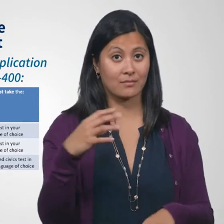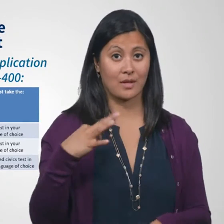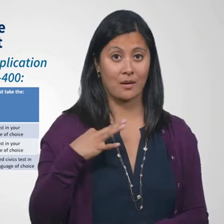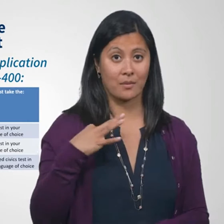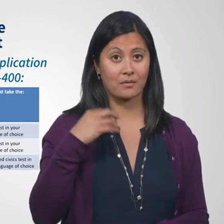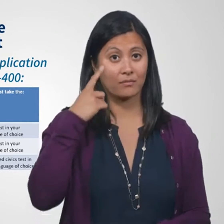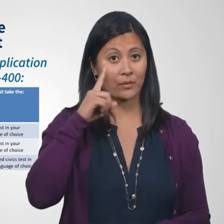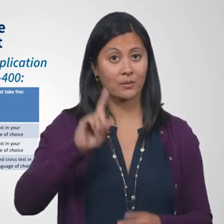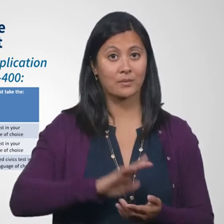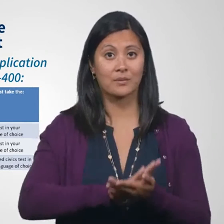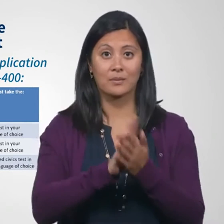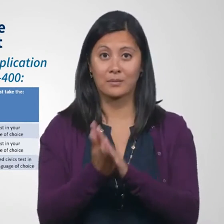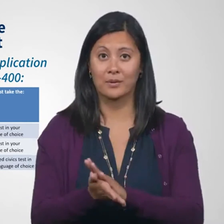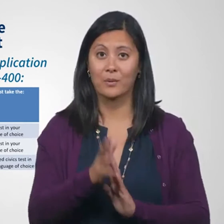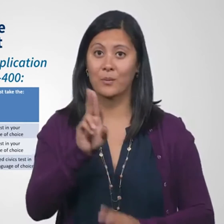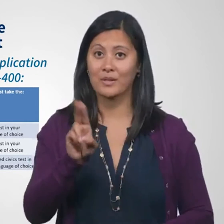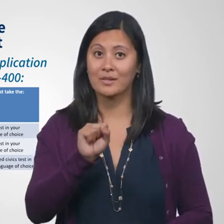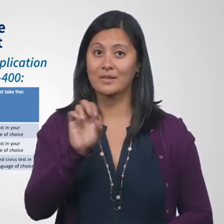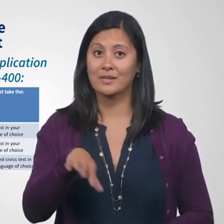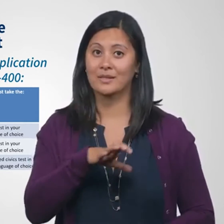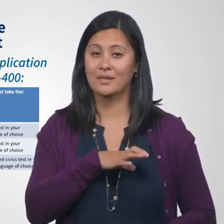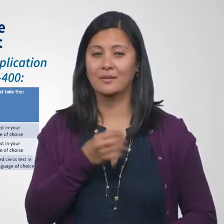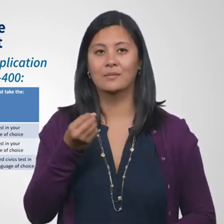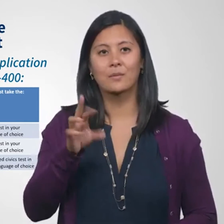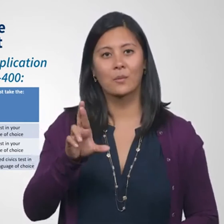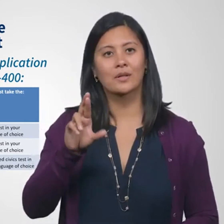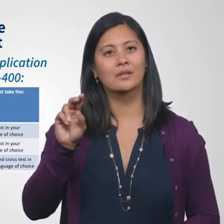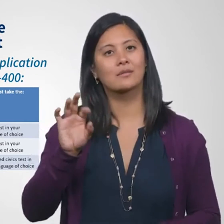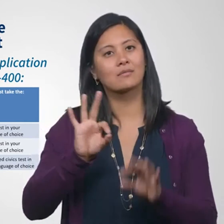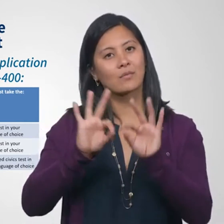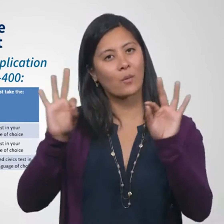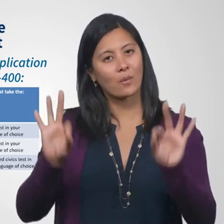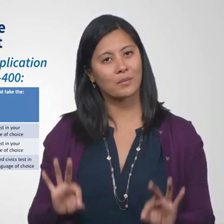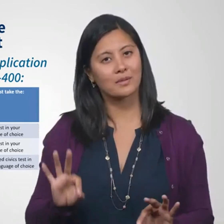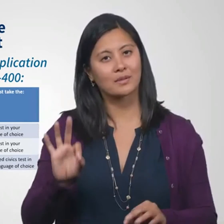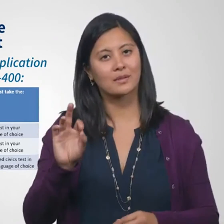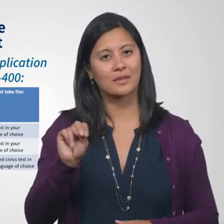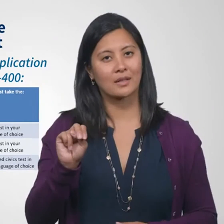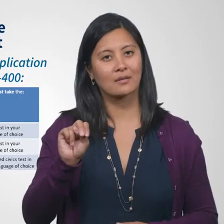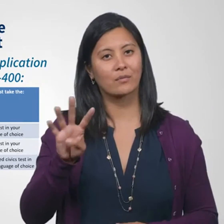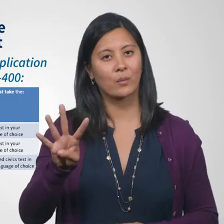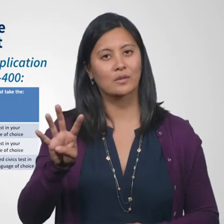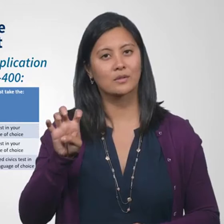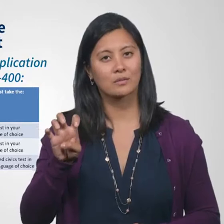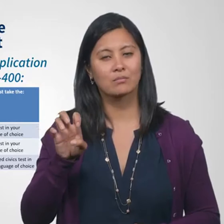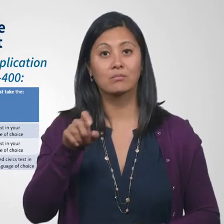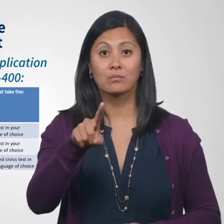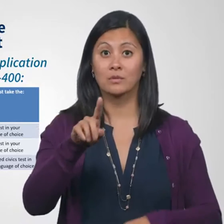If at the time of filing the application for naturalization or Form N-400,